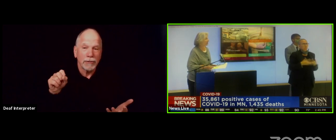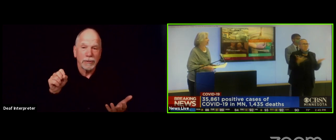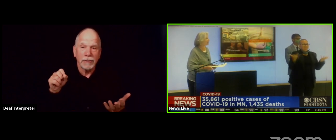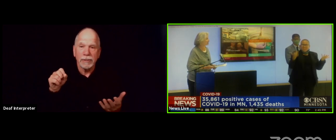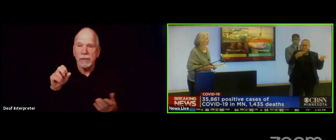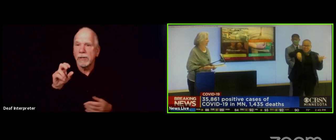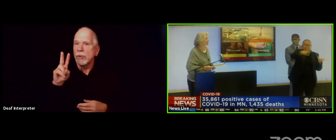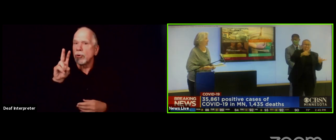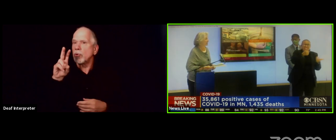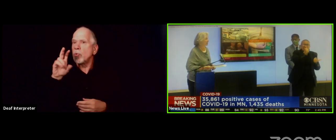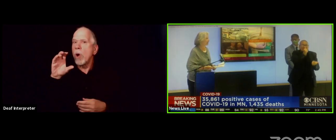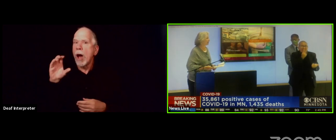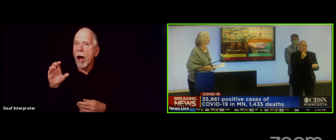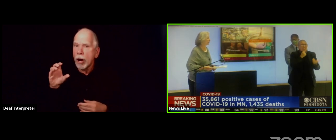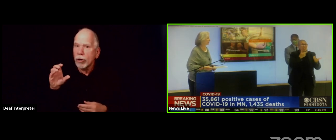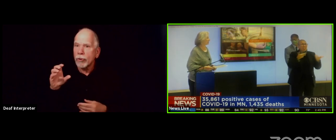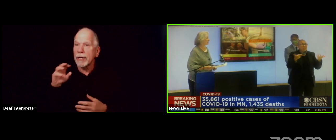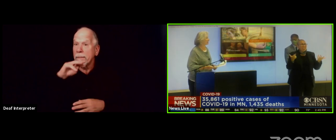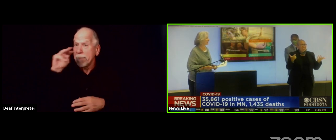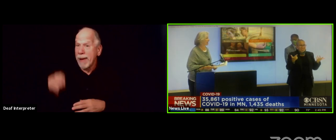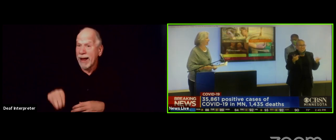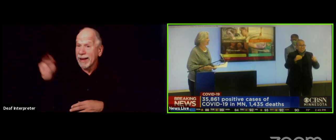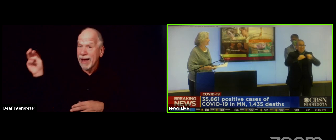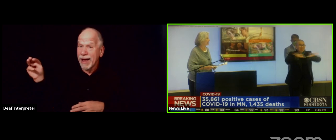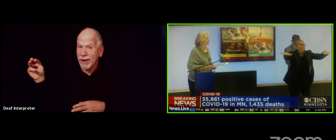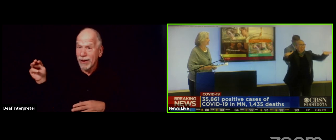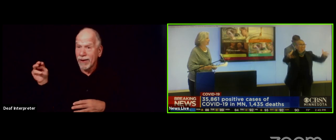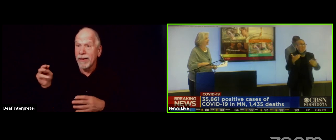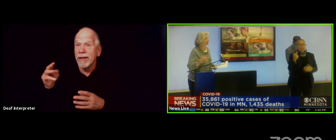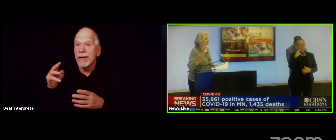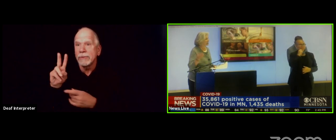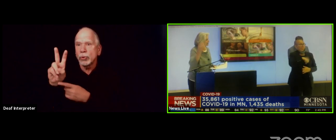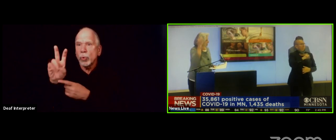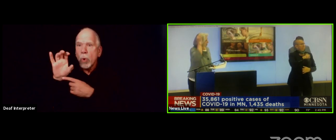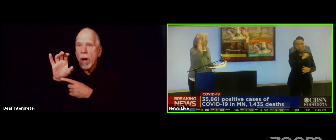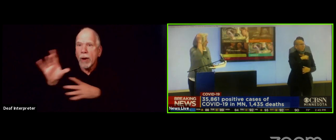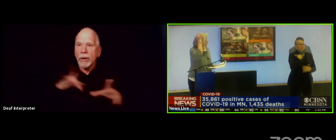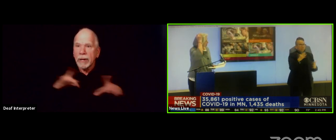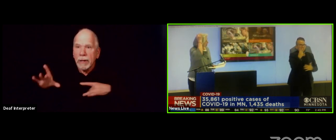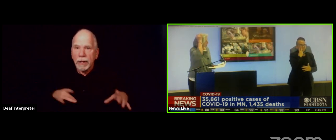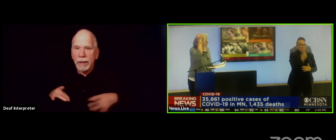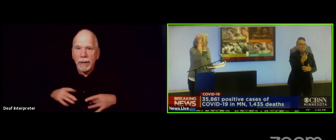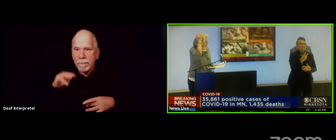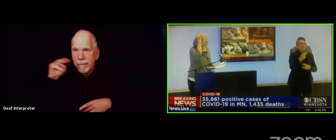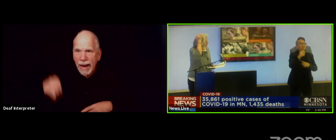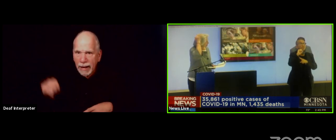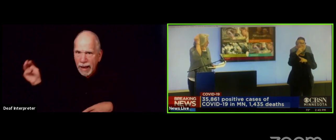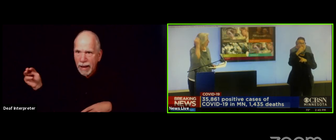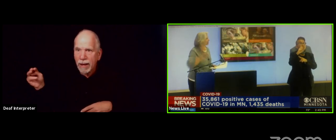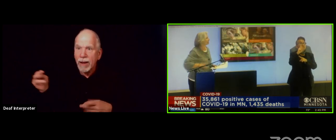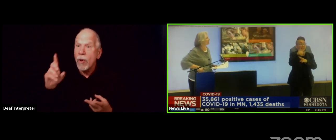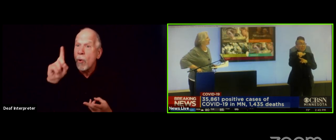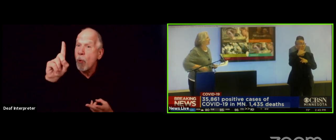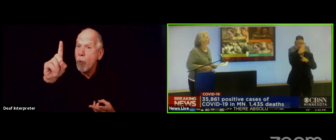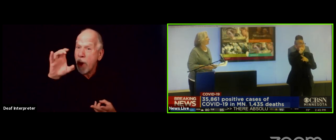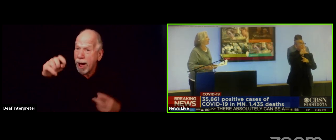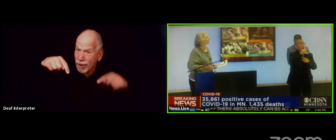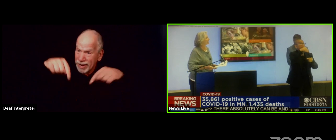There absolutely can be, and I think we've seen that in the Shady's Bar example in Stearns,